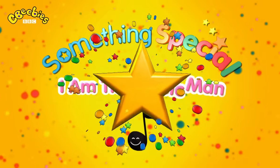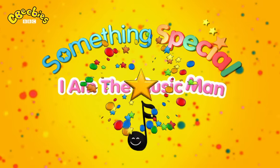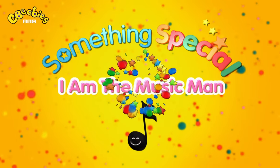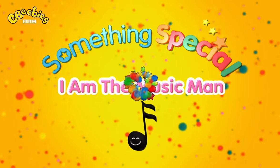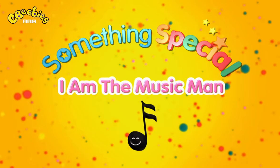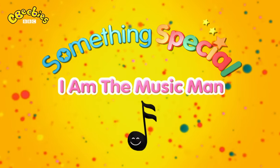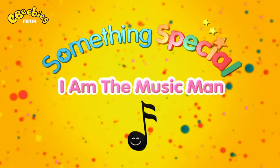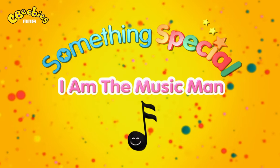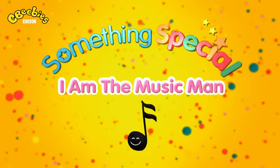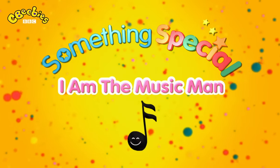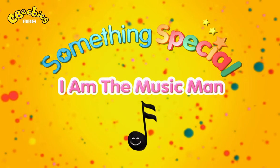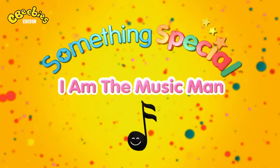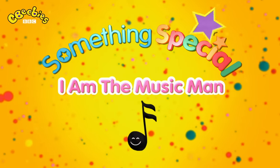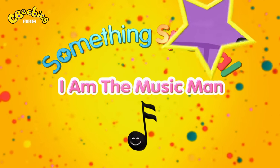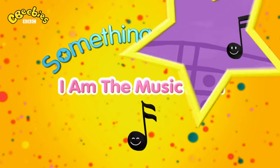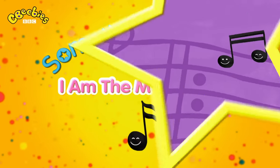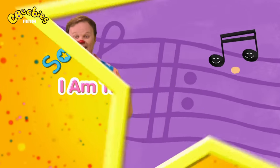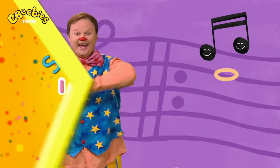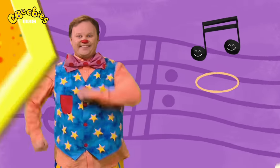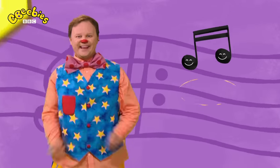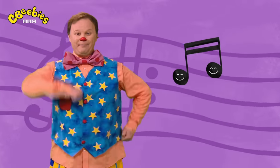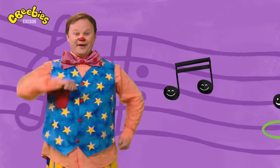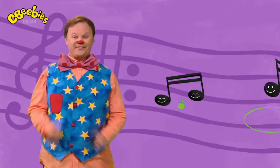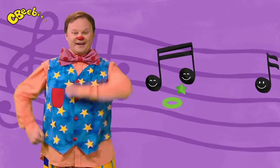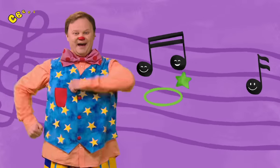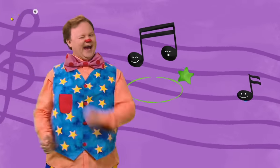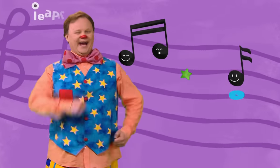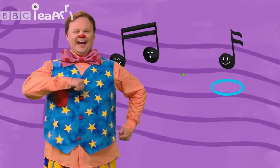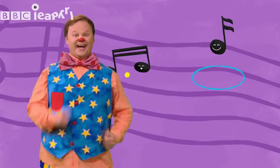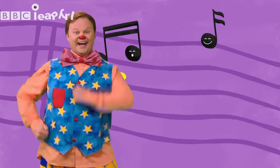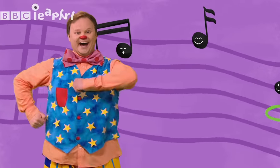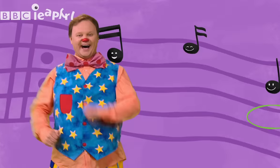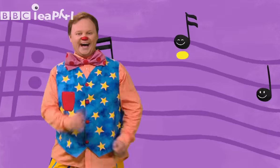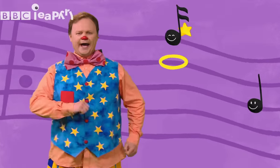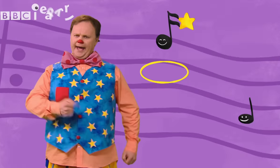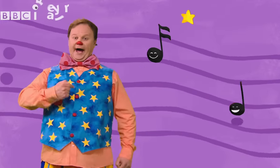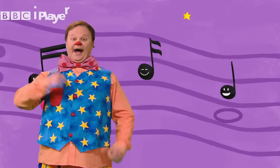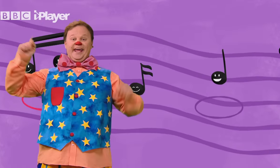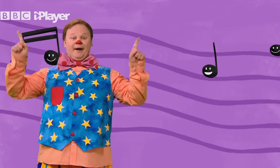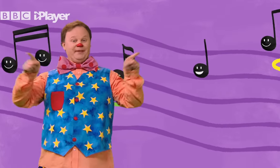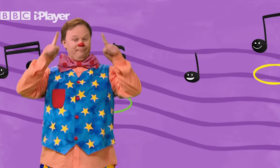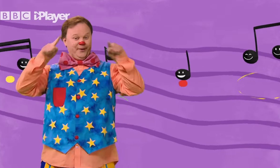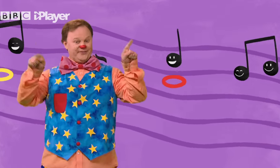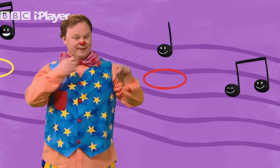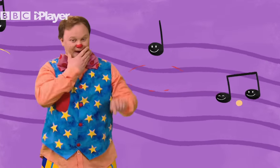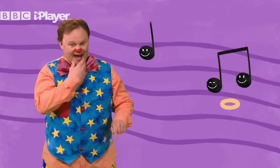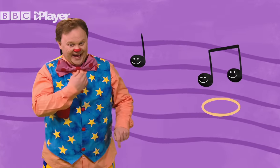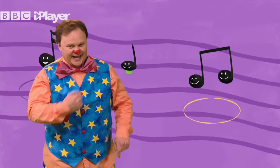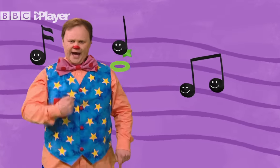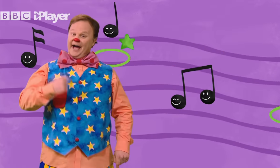I am the Music Man. It's the Music Man! I am the Music Man! I